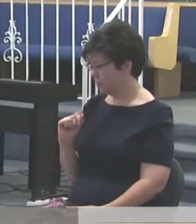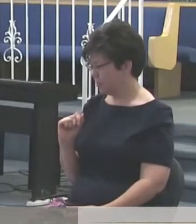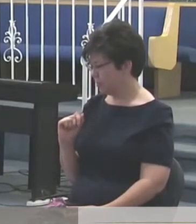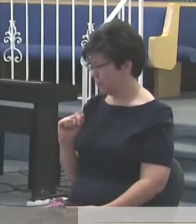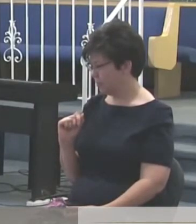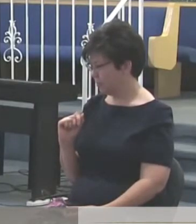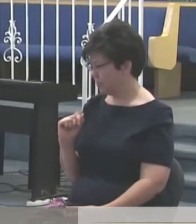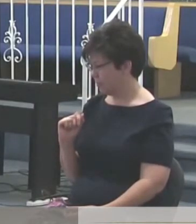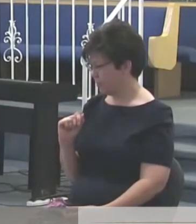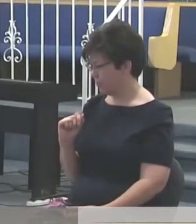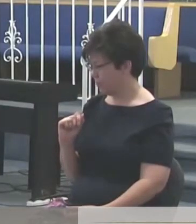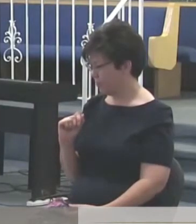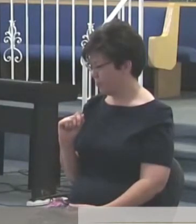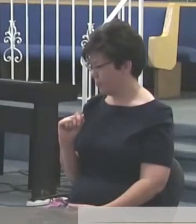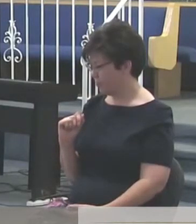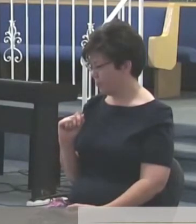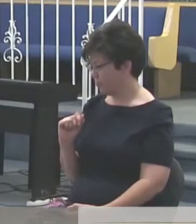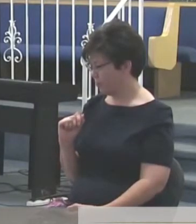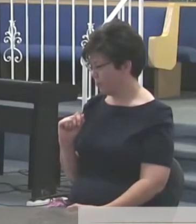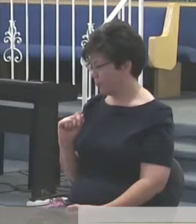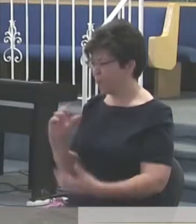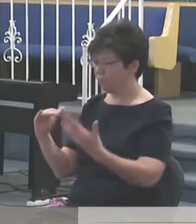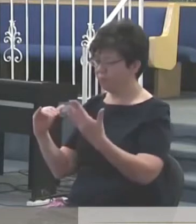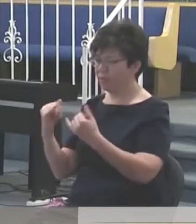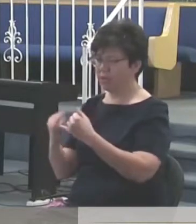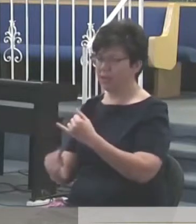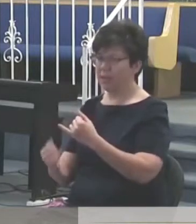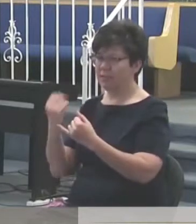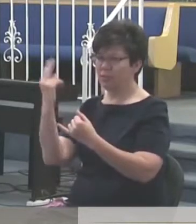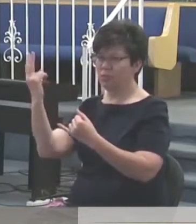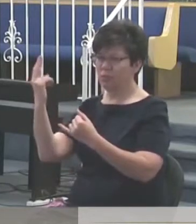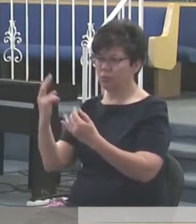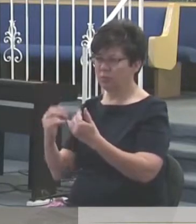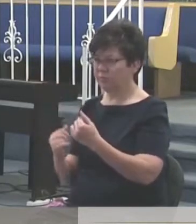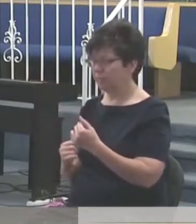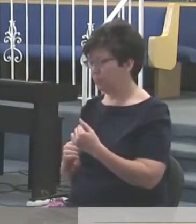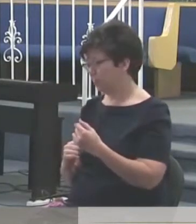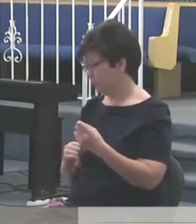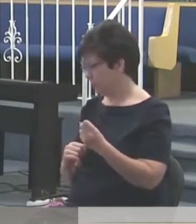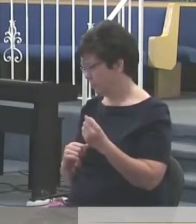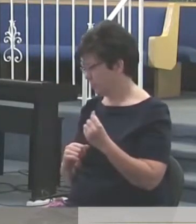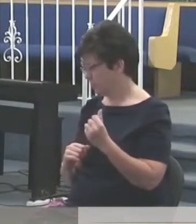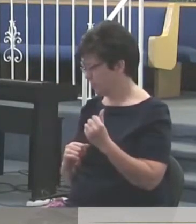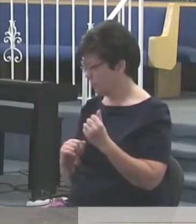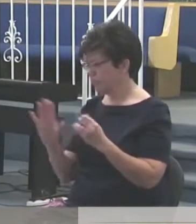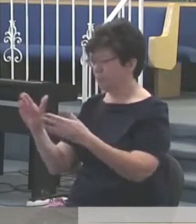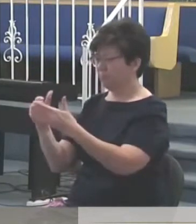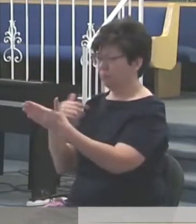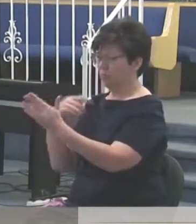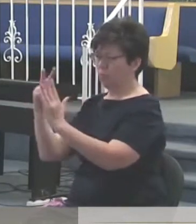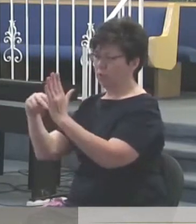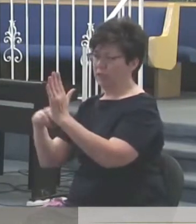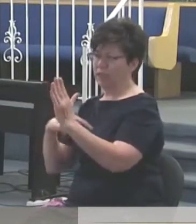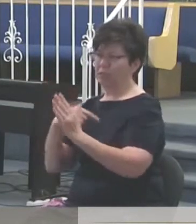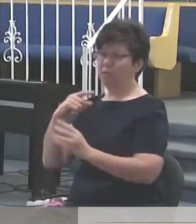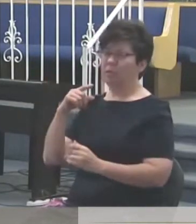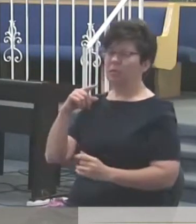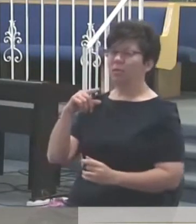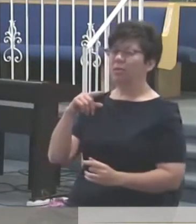Very last two. And before we read,